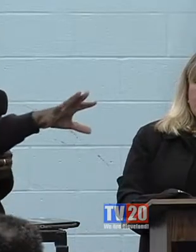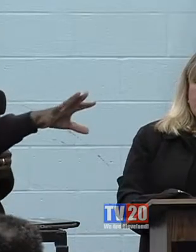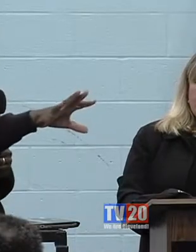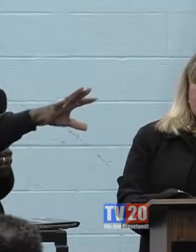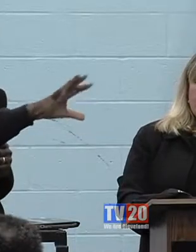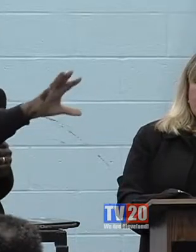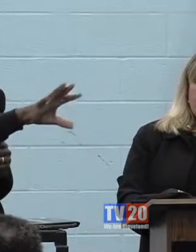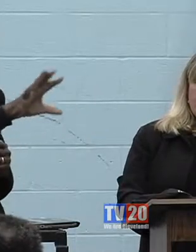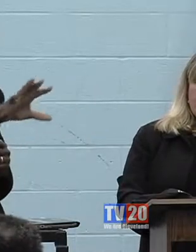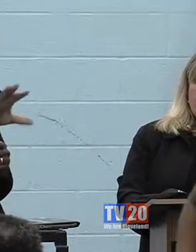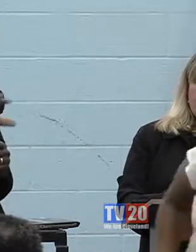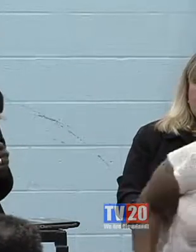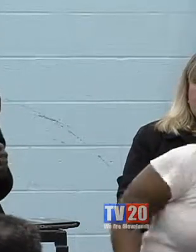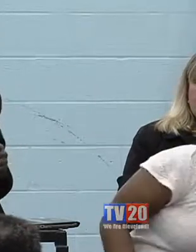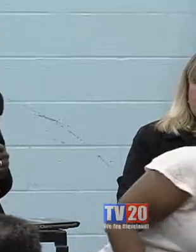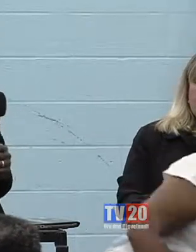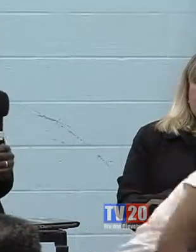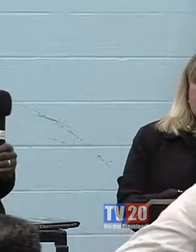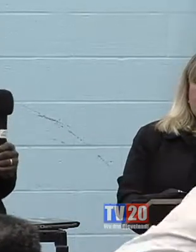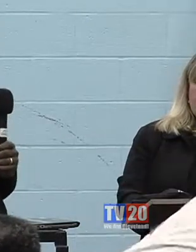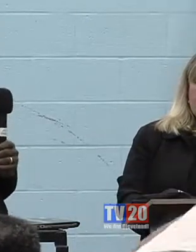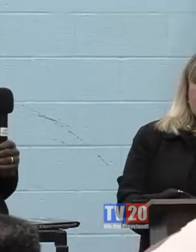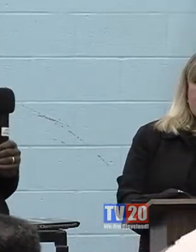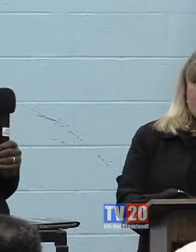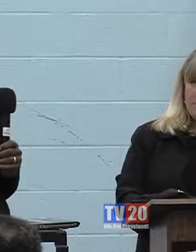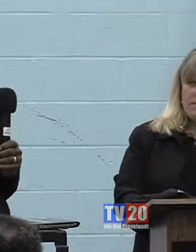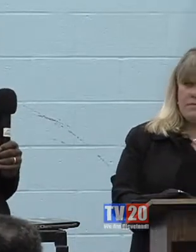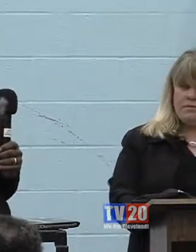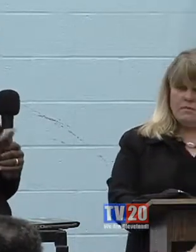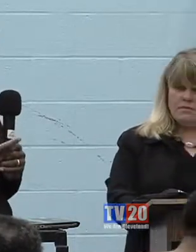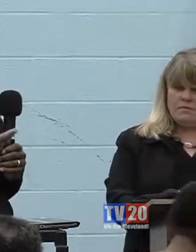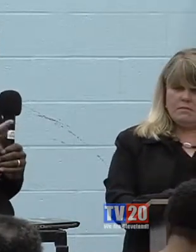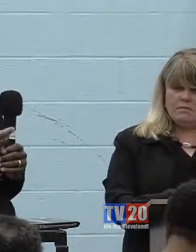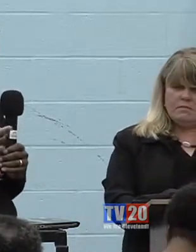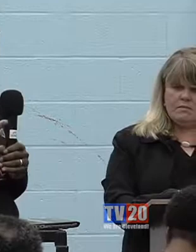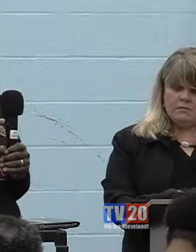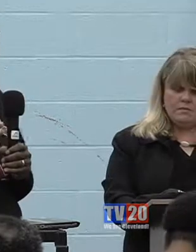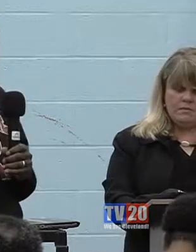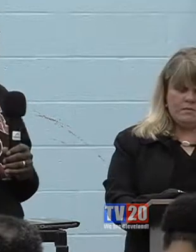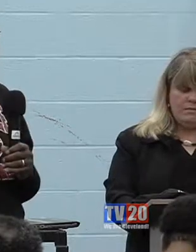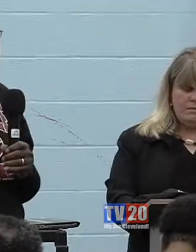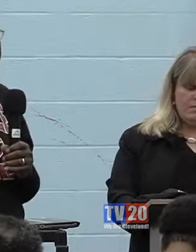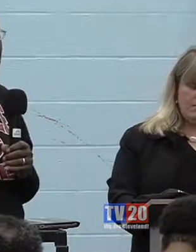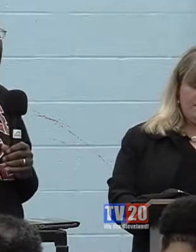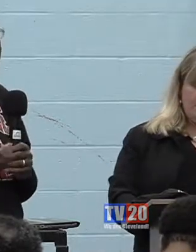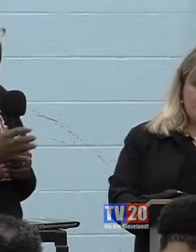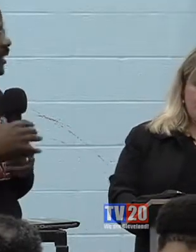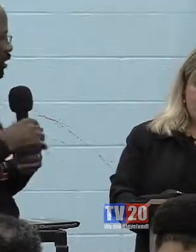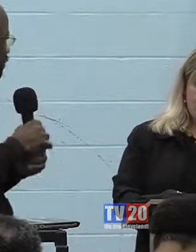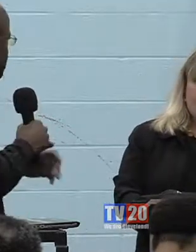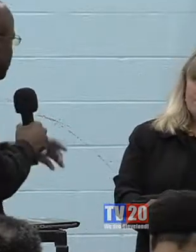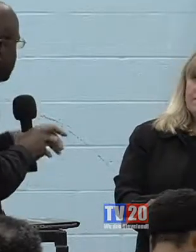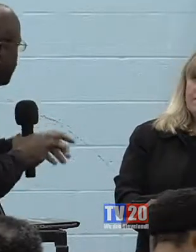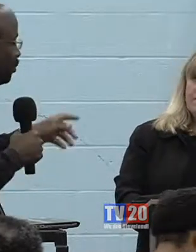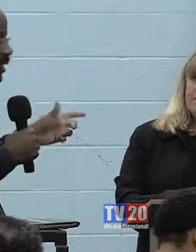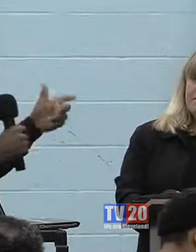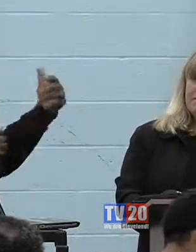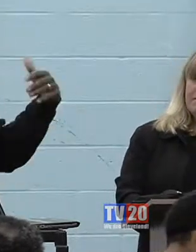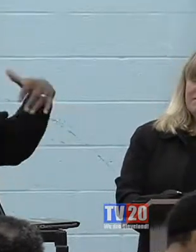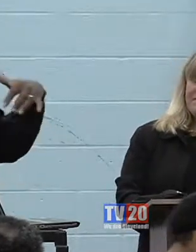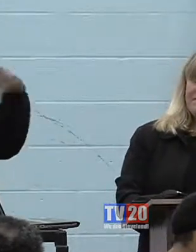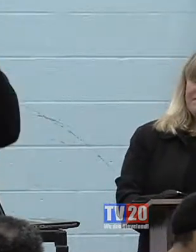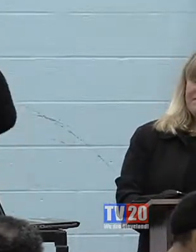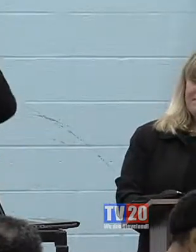policy. I love to write policy. And when you talk with people, and let me say this real